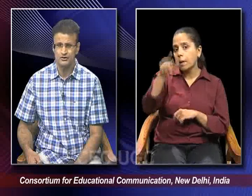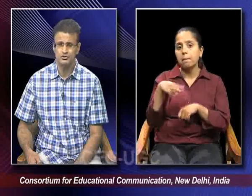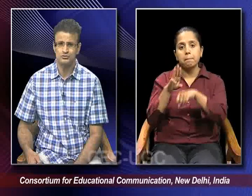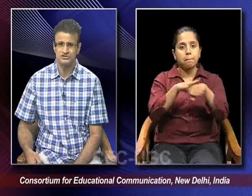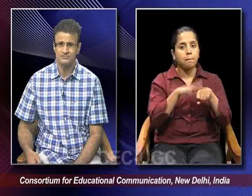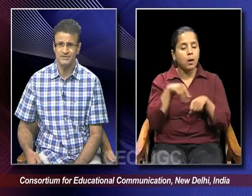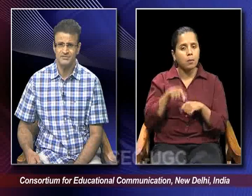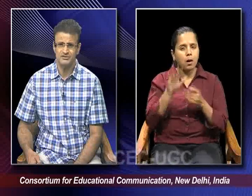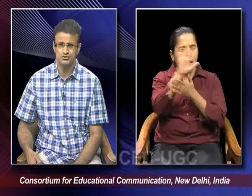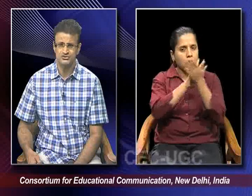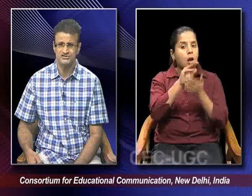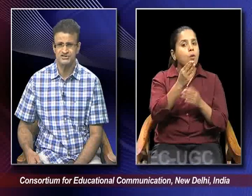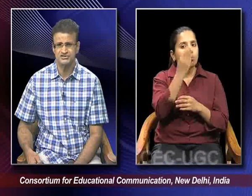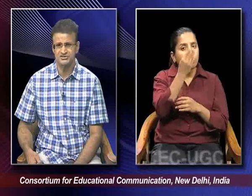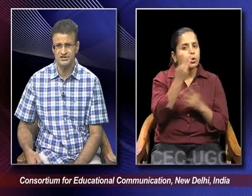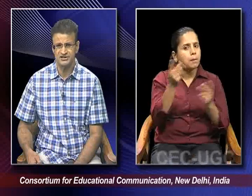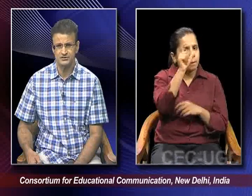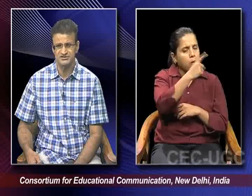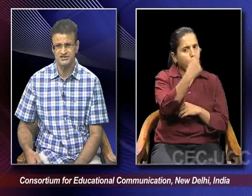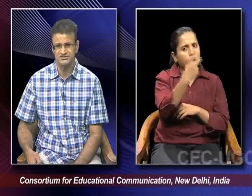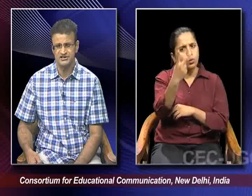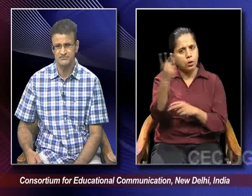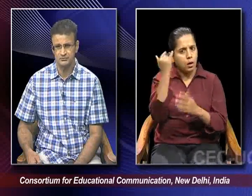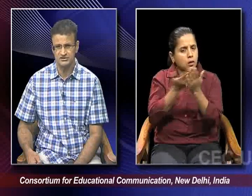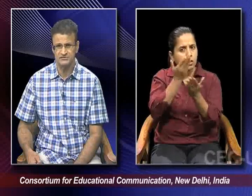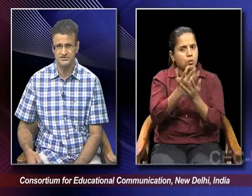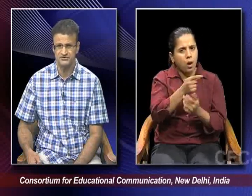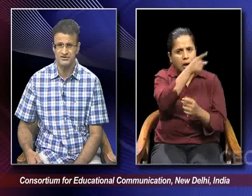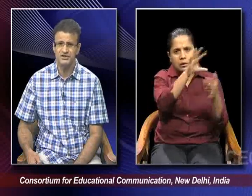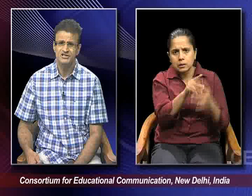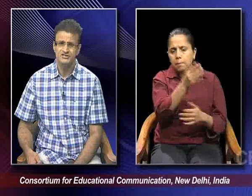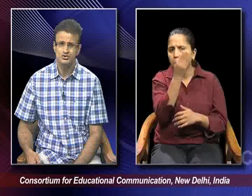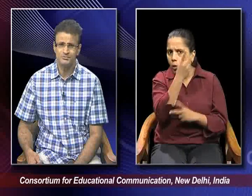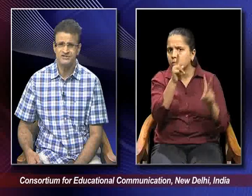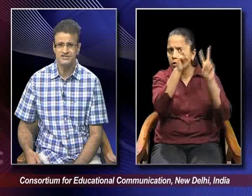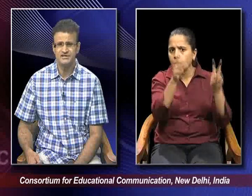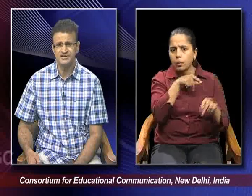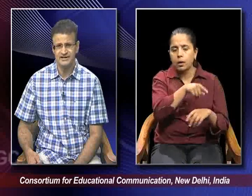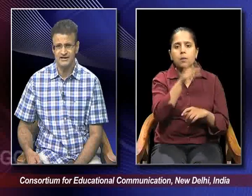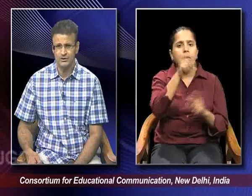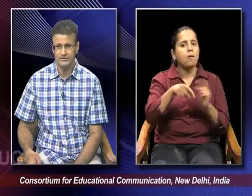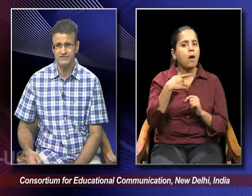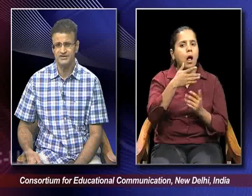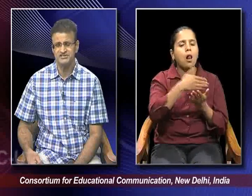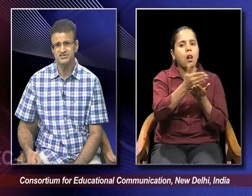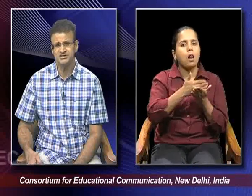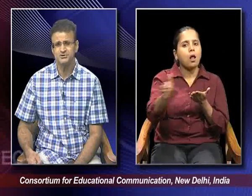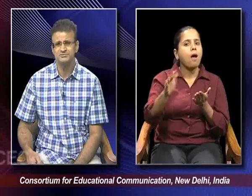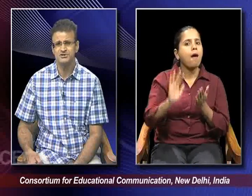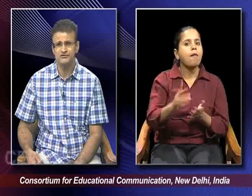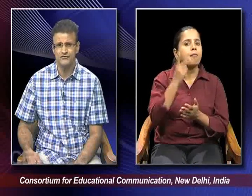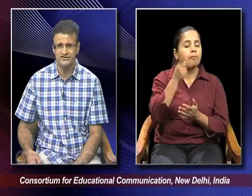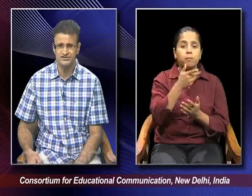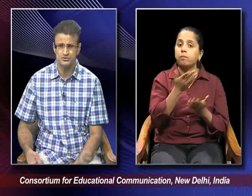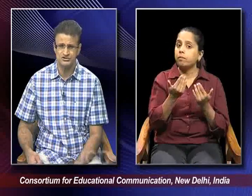one or two Muslim members whose suggestions relating to the scenes dealing with Muslims, they were scrupulously carried out. Even a distant possibility